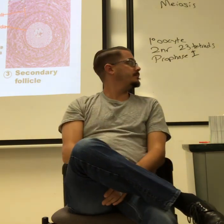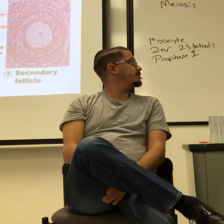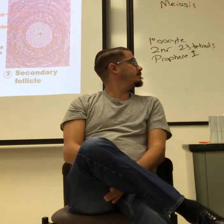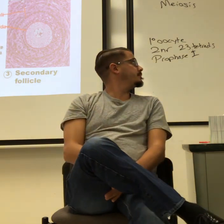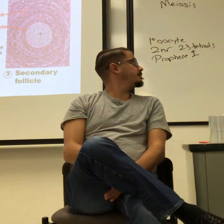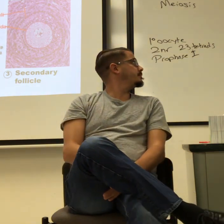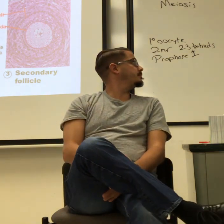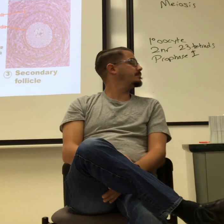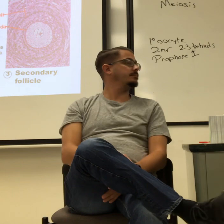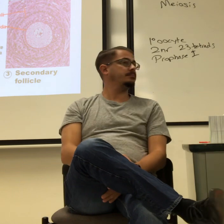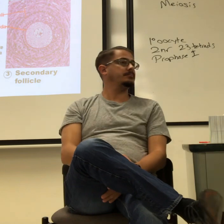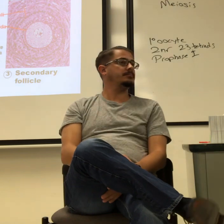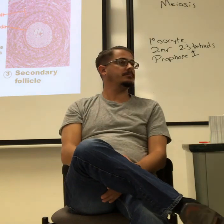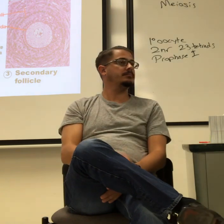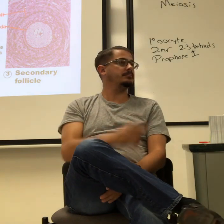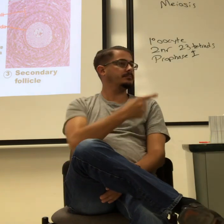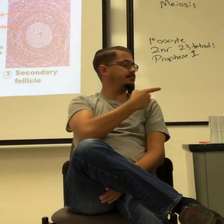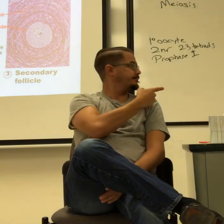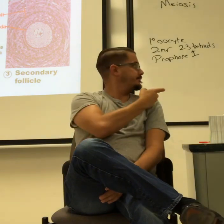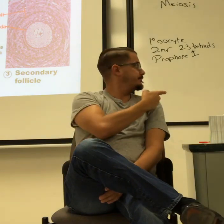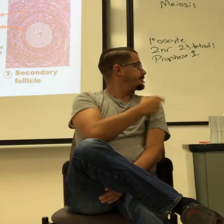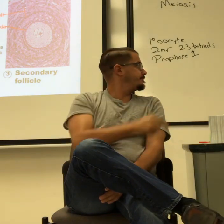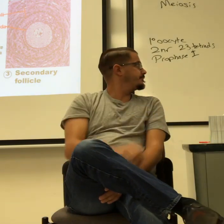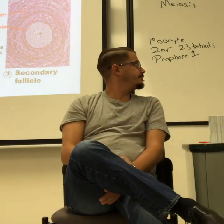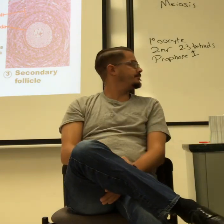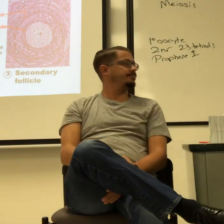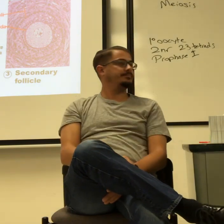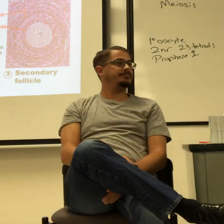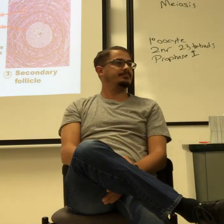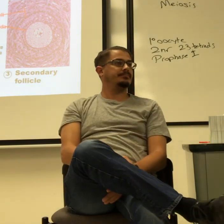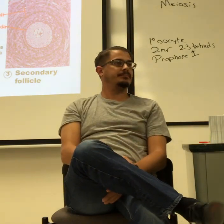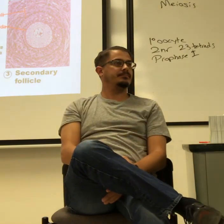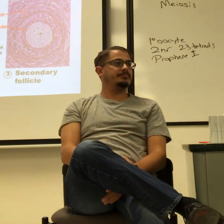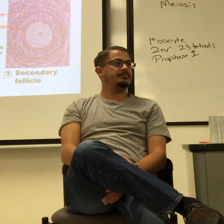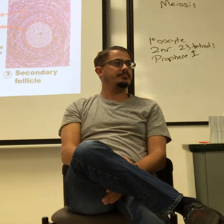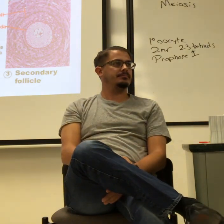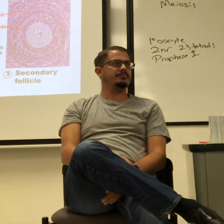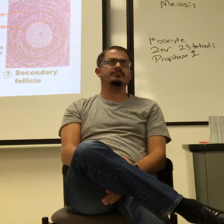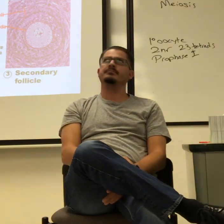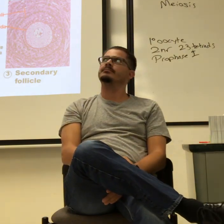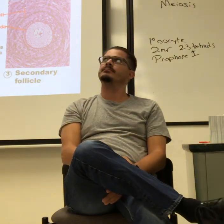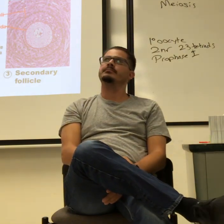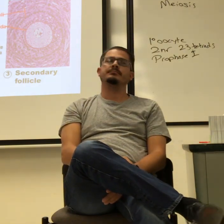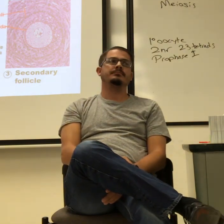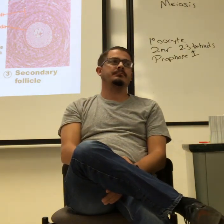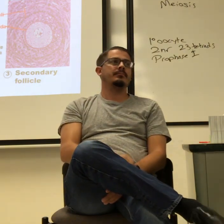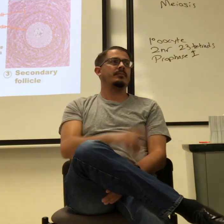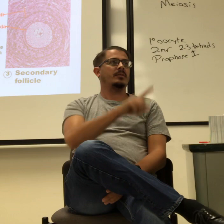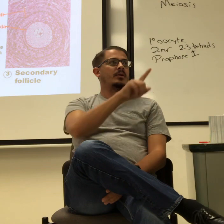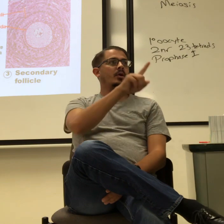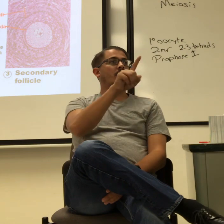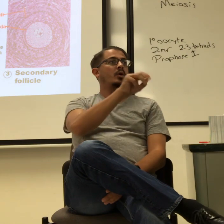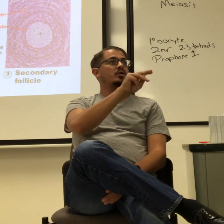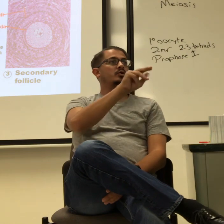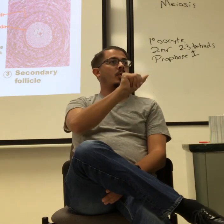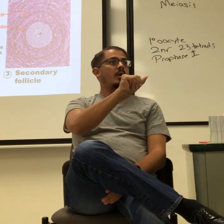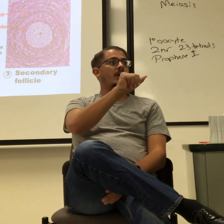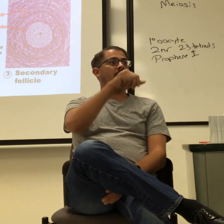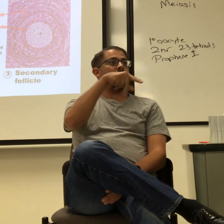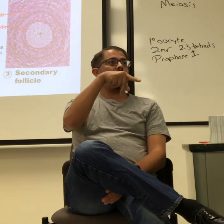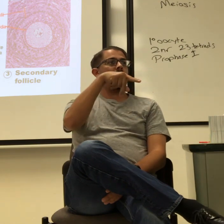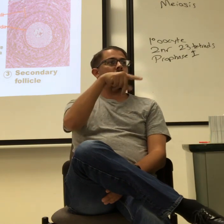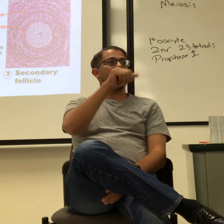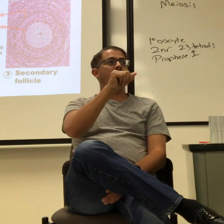And add to that zona pellucida. Now the zona pellucida is like